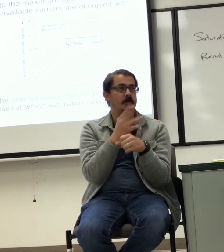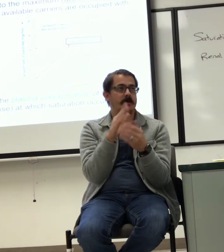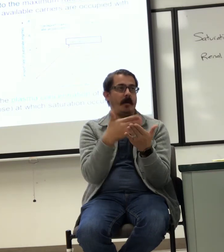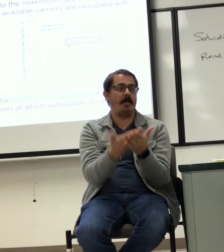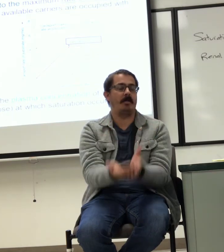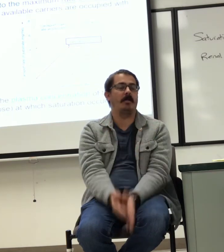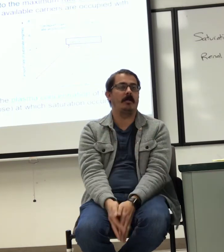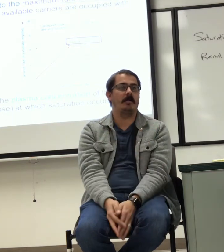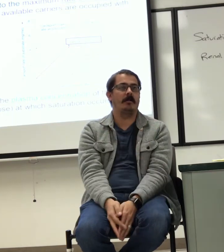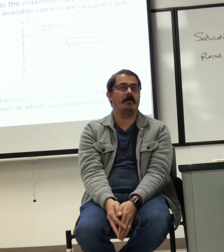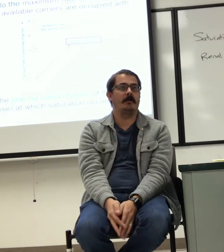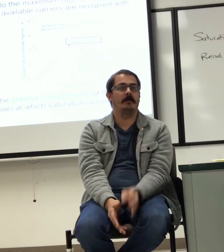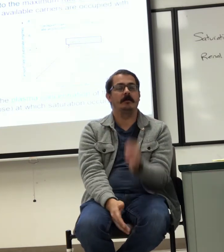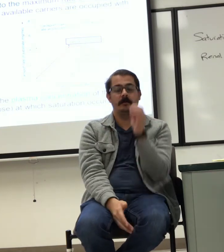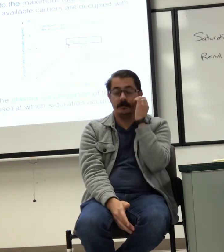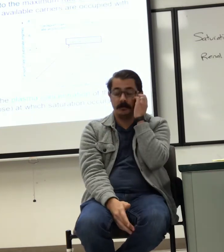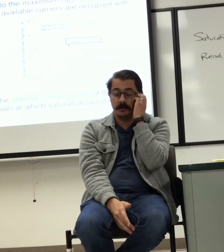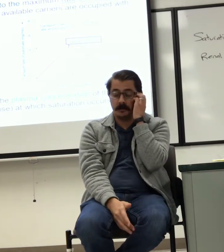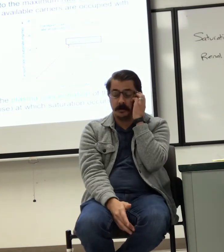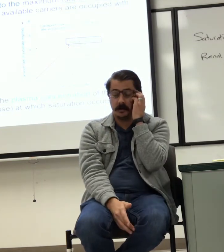all carriers